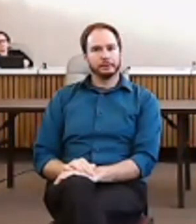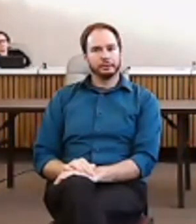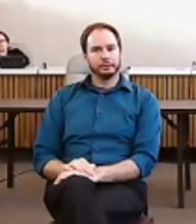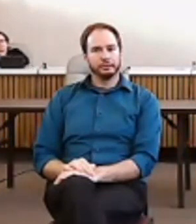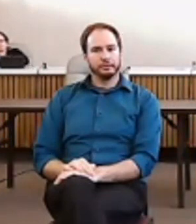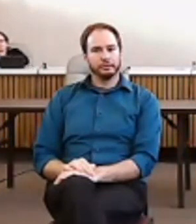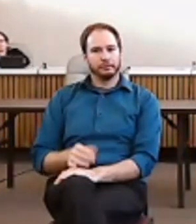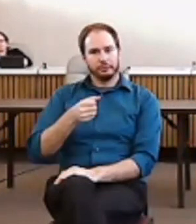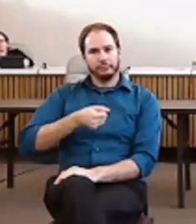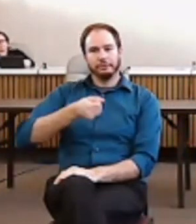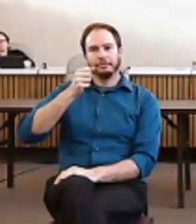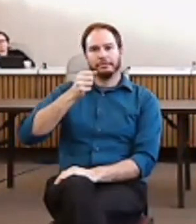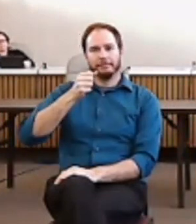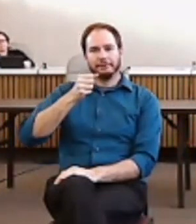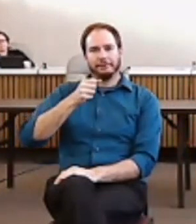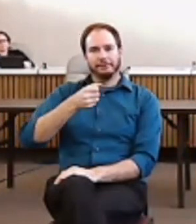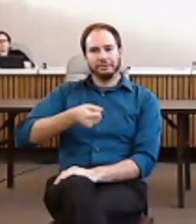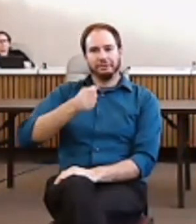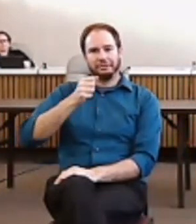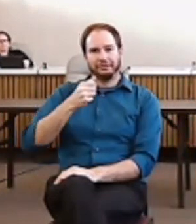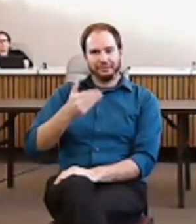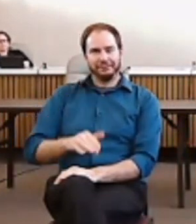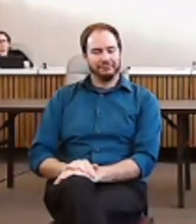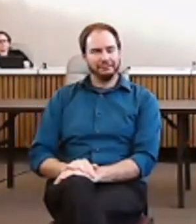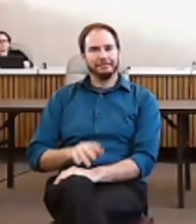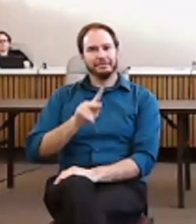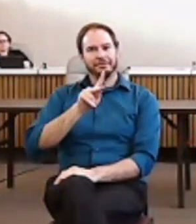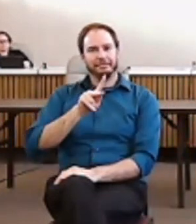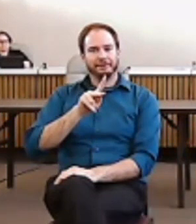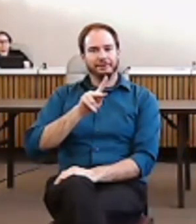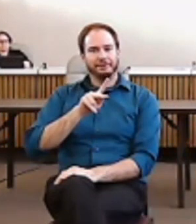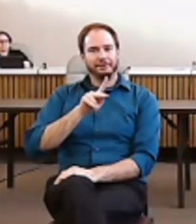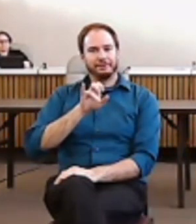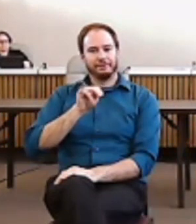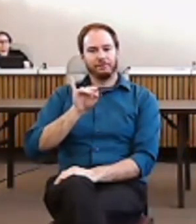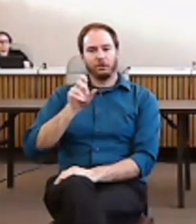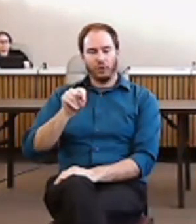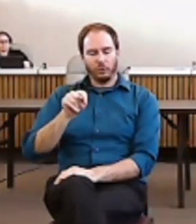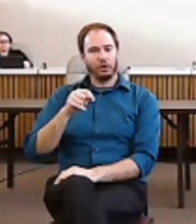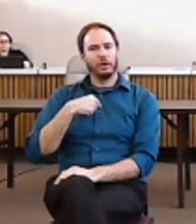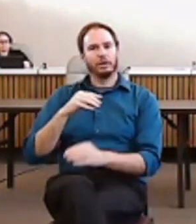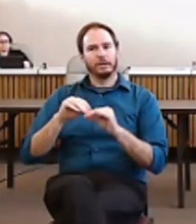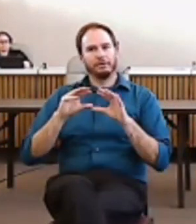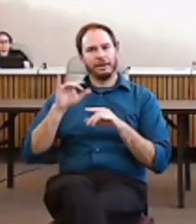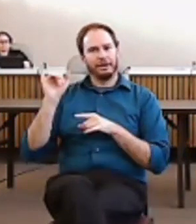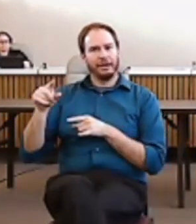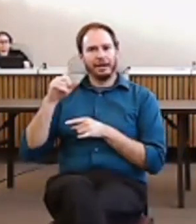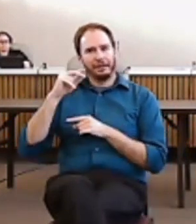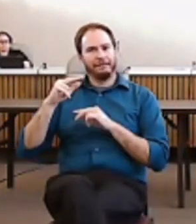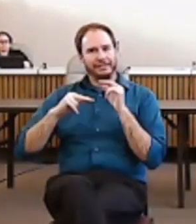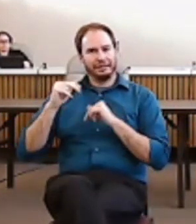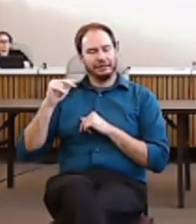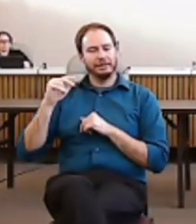Kevin Yost, Kevin, you can lift it 1474 back Meadow up. Road. Go ahead and lift it up. There you go. Further clarification, it's the